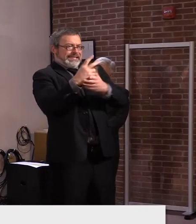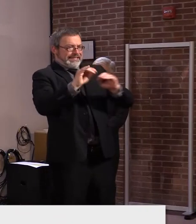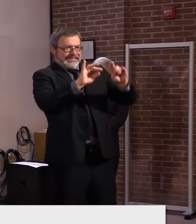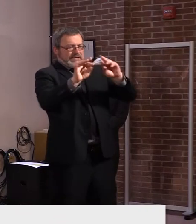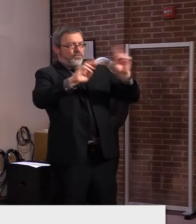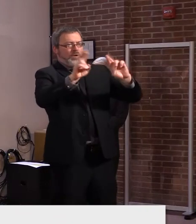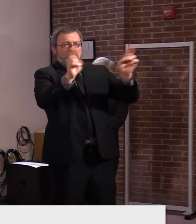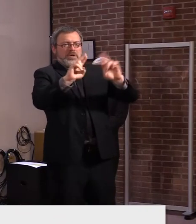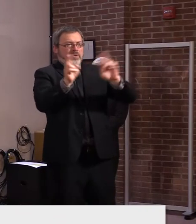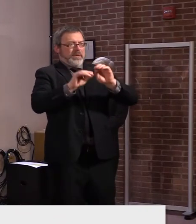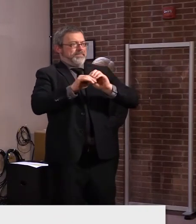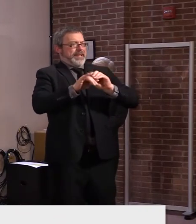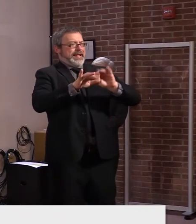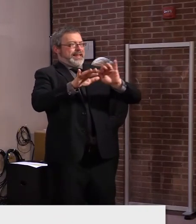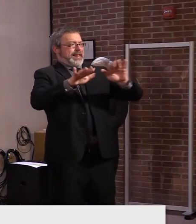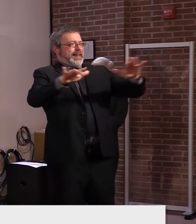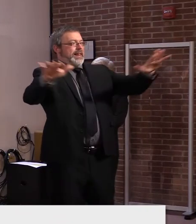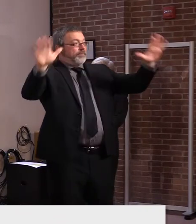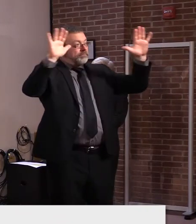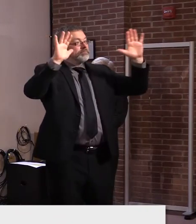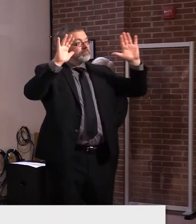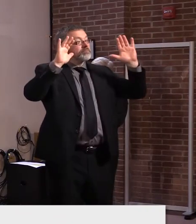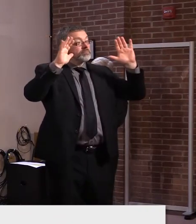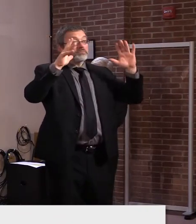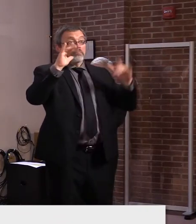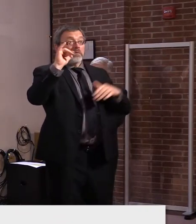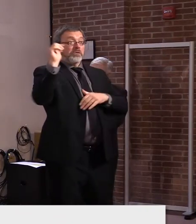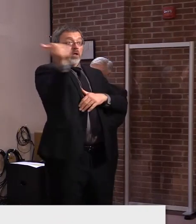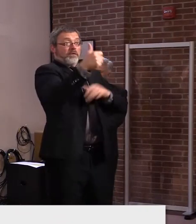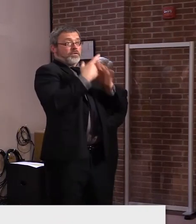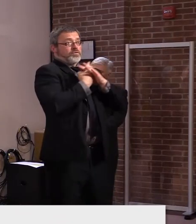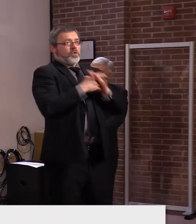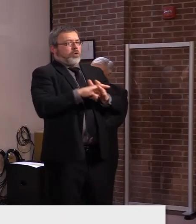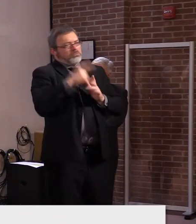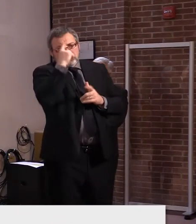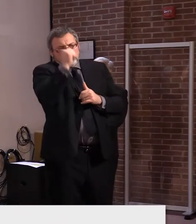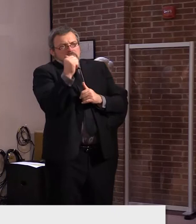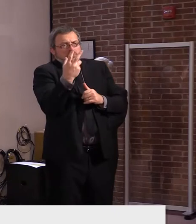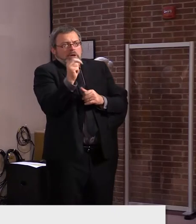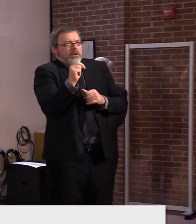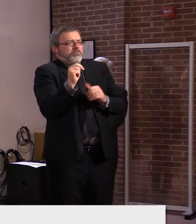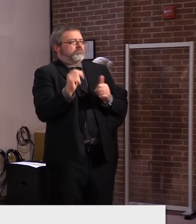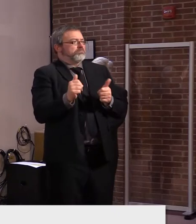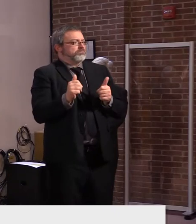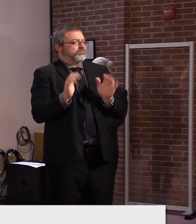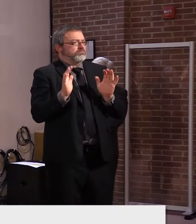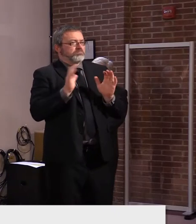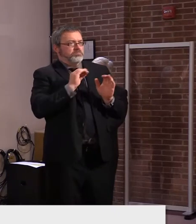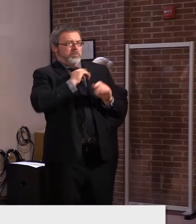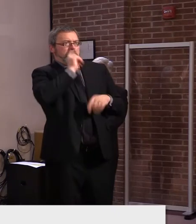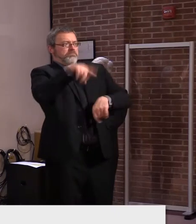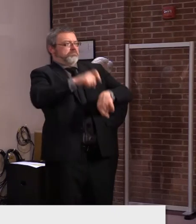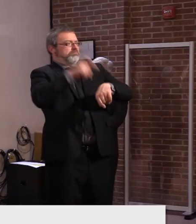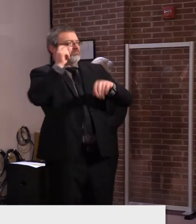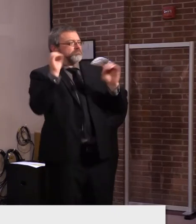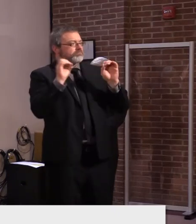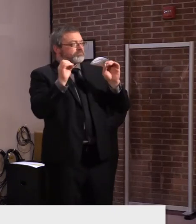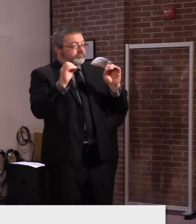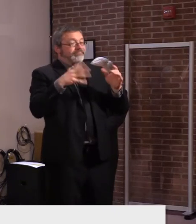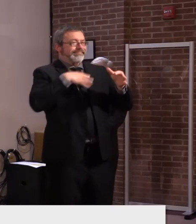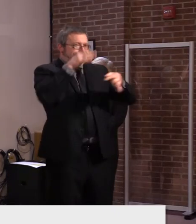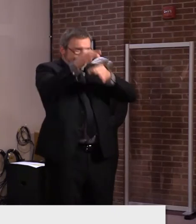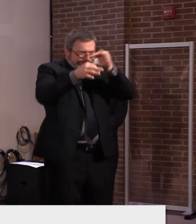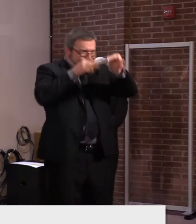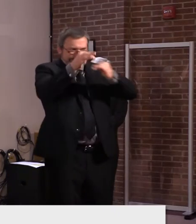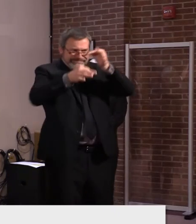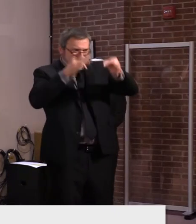Friday, we outlined basically how it works, which is sort of the first step. And as I mentioned, now we have to work to support each school operationalizing. And